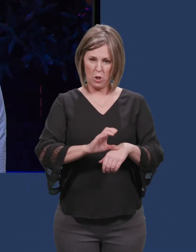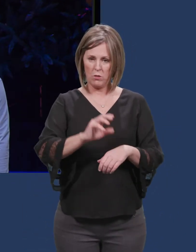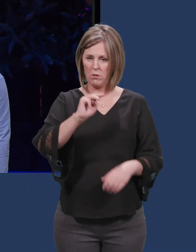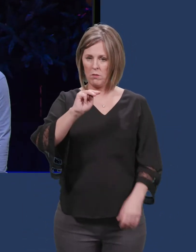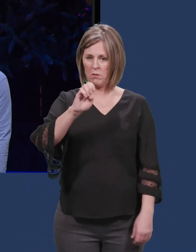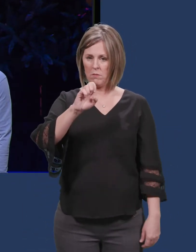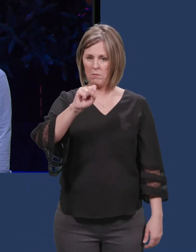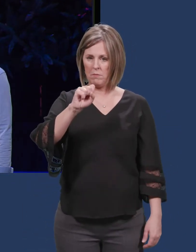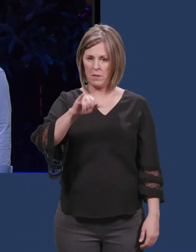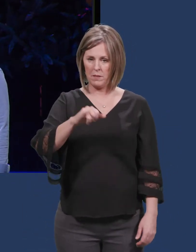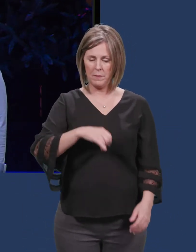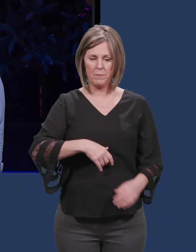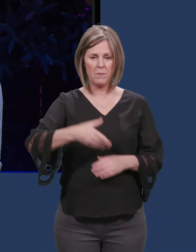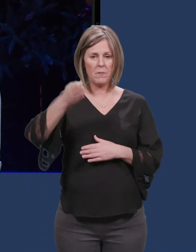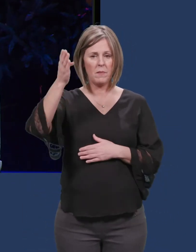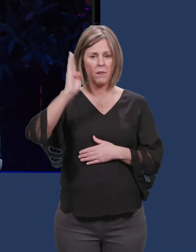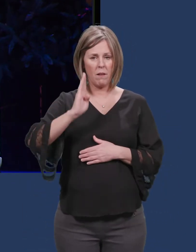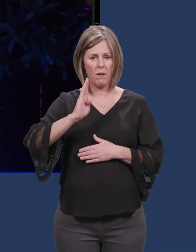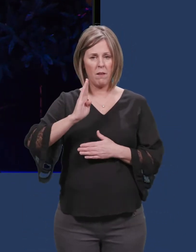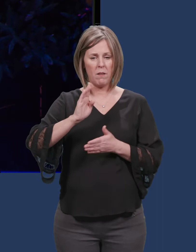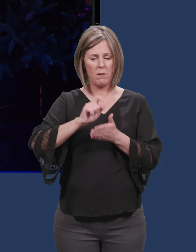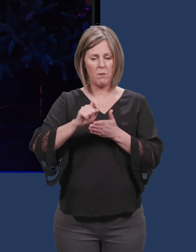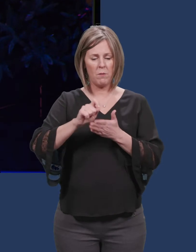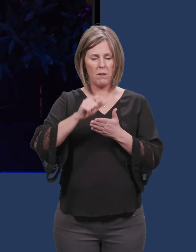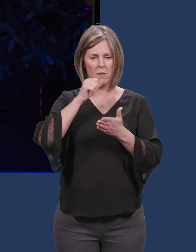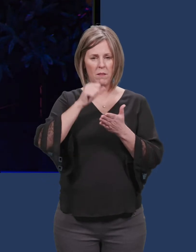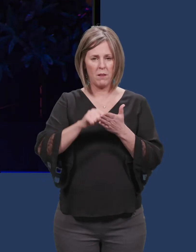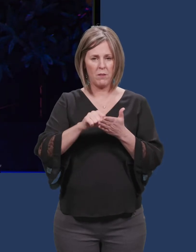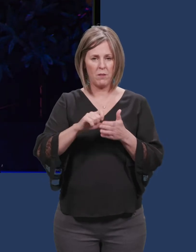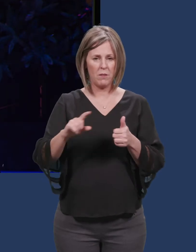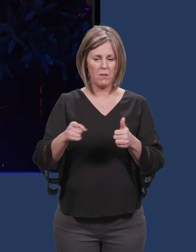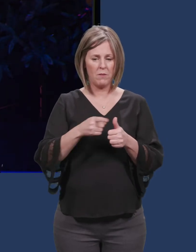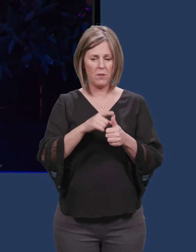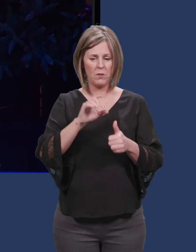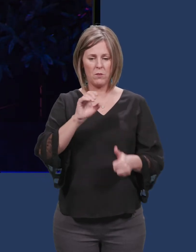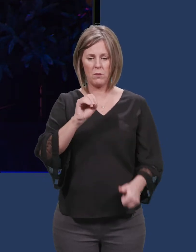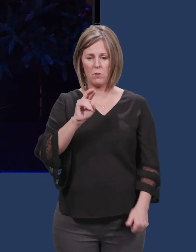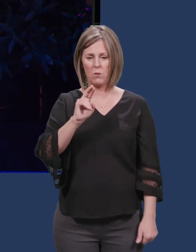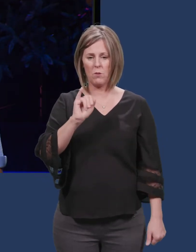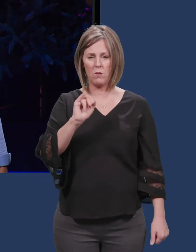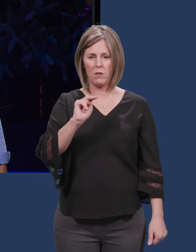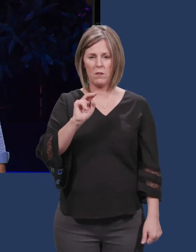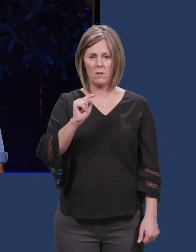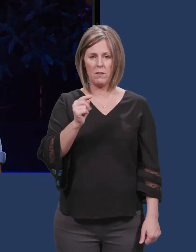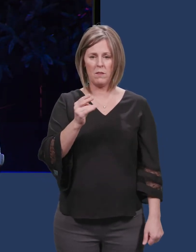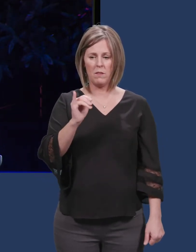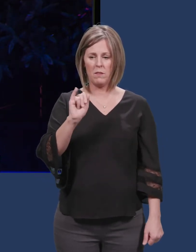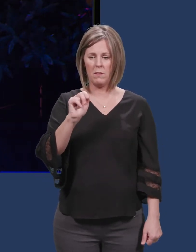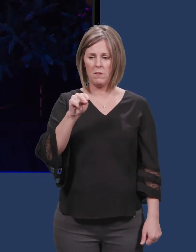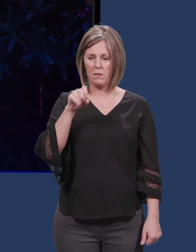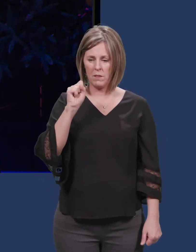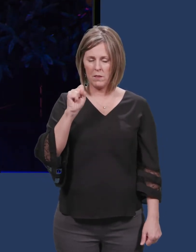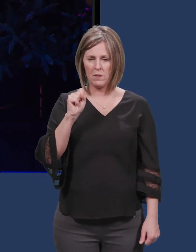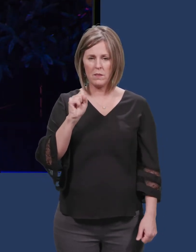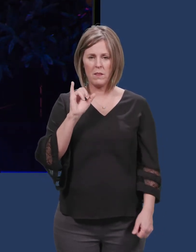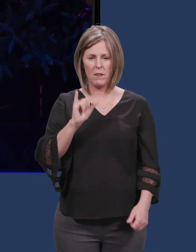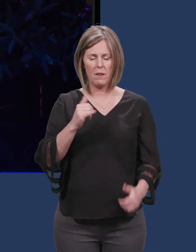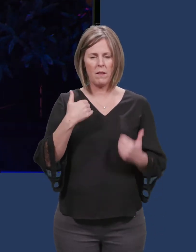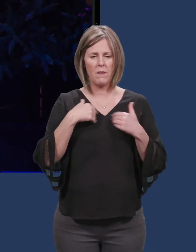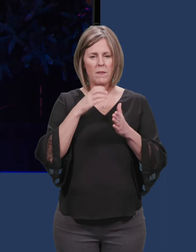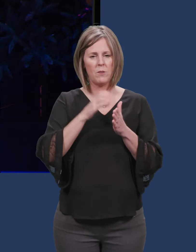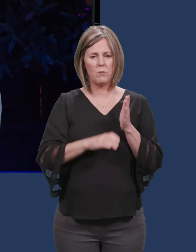God writes the letter of 1 Corinthians. And in 1 Corinthians, there's this chapter, chapter